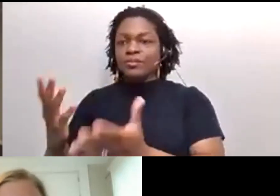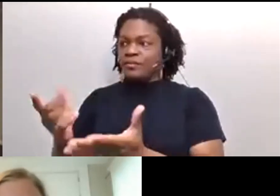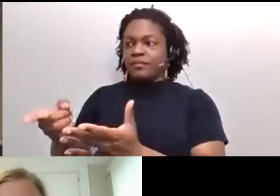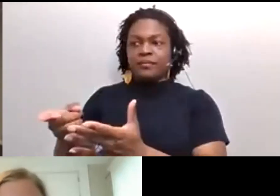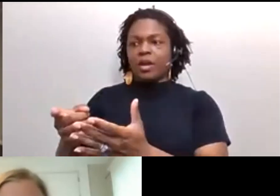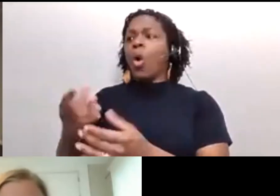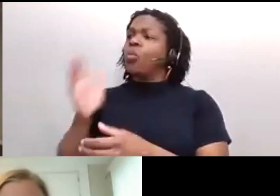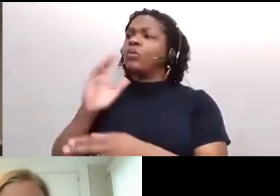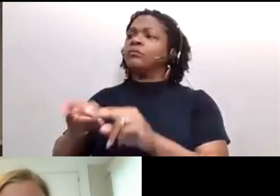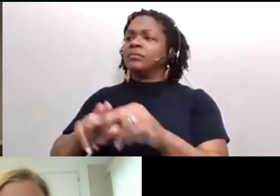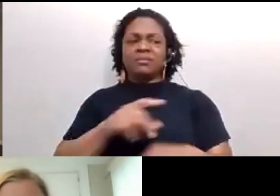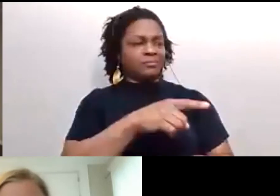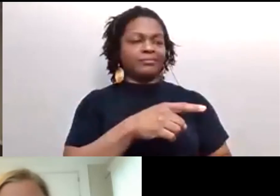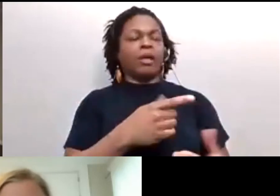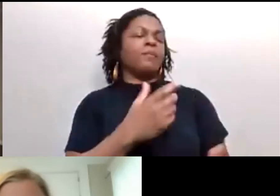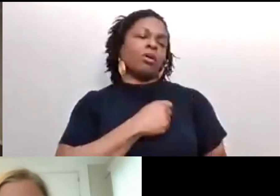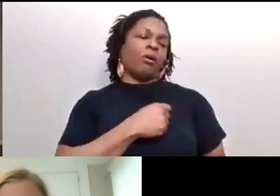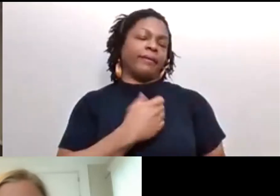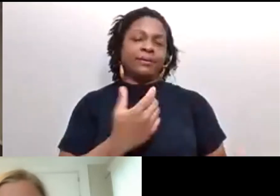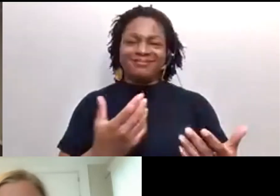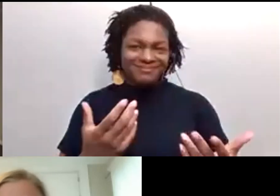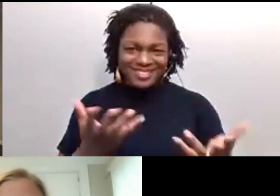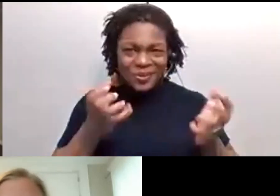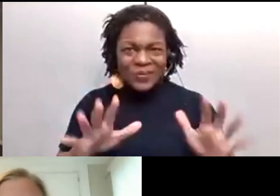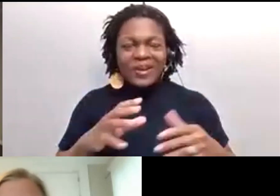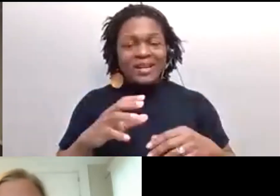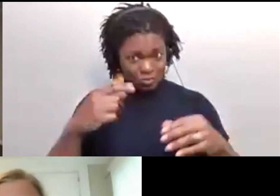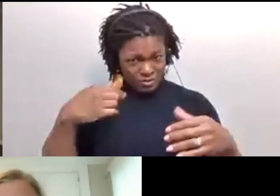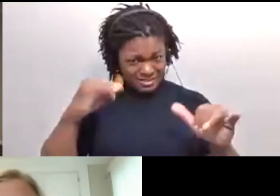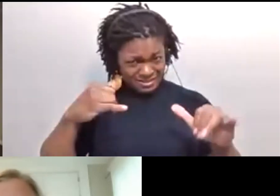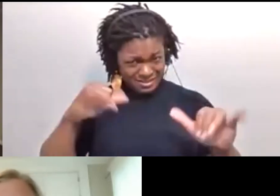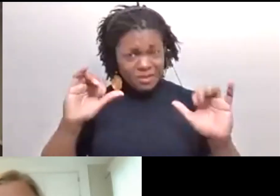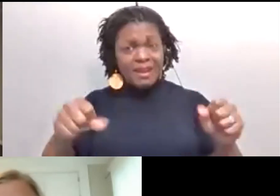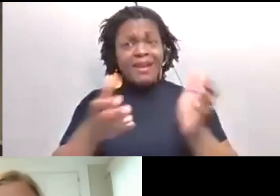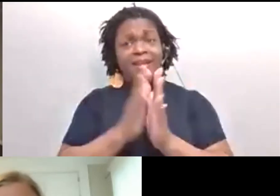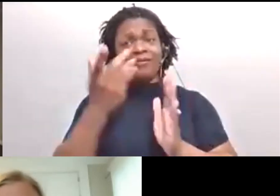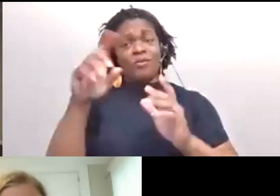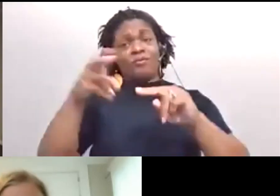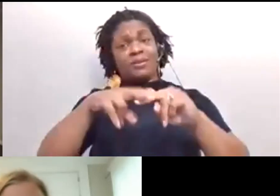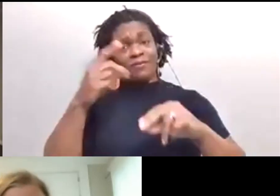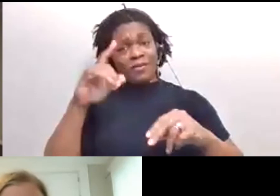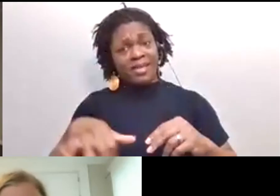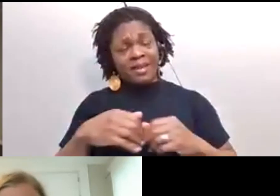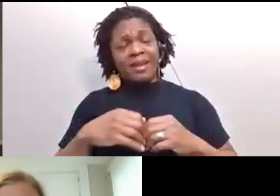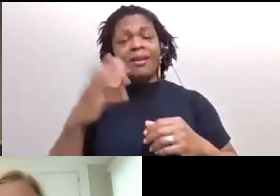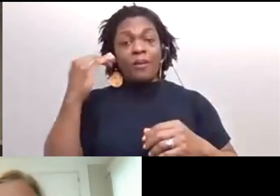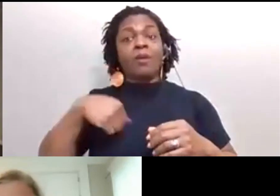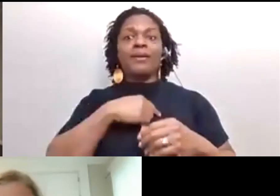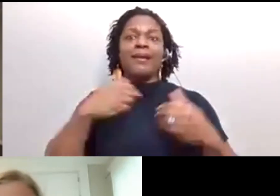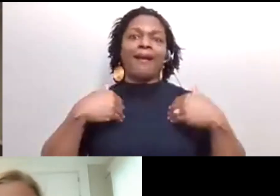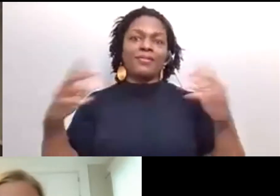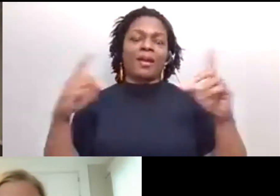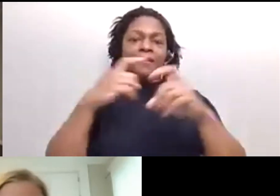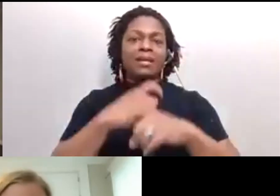have, I'd like for it to be divided equal in order to be enough to go around for everybody. And then of course we have the complication of having